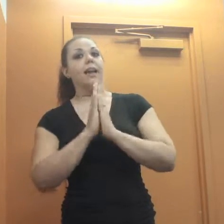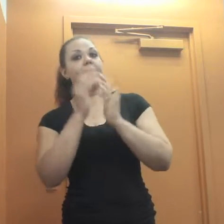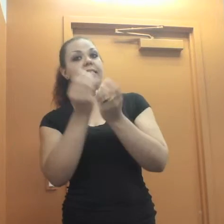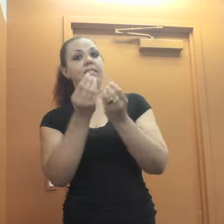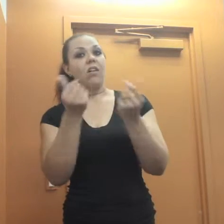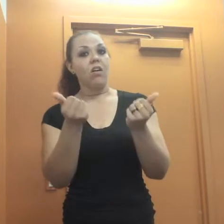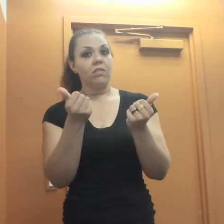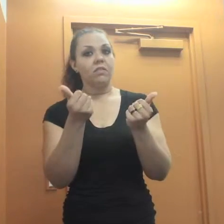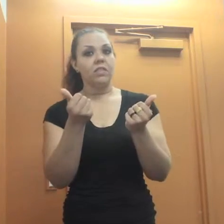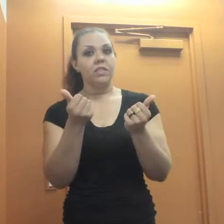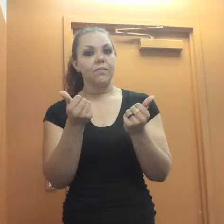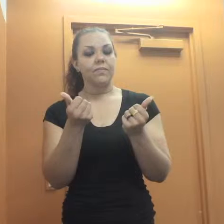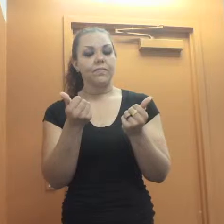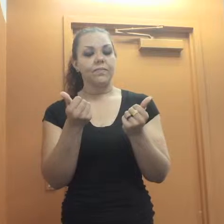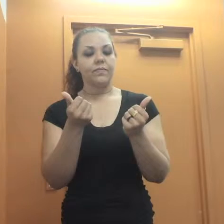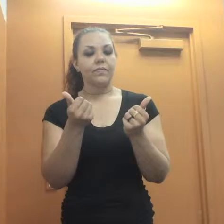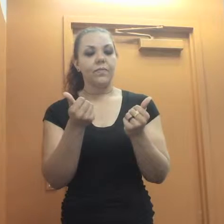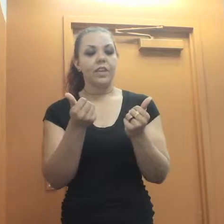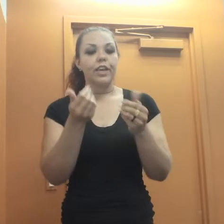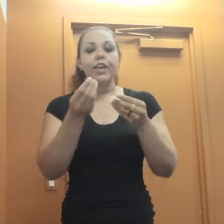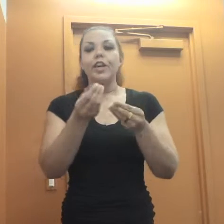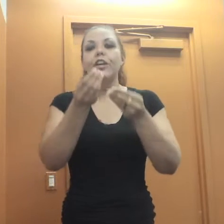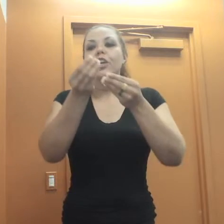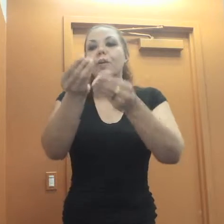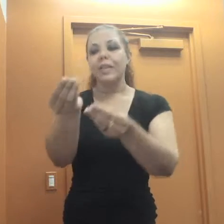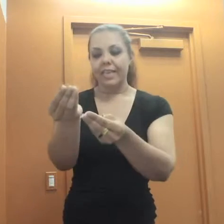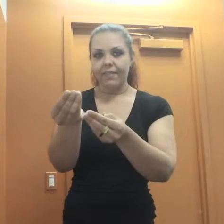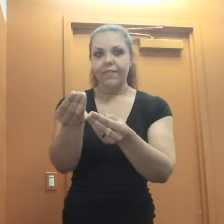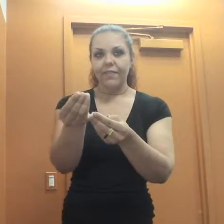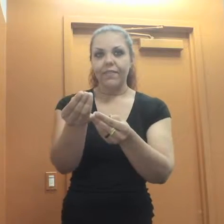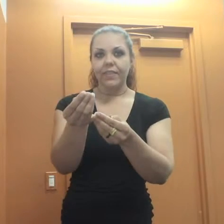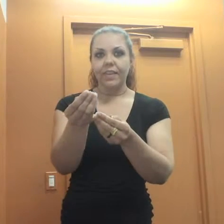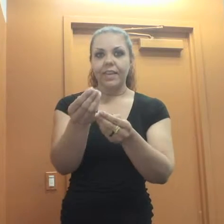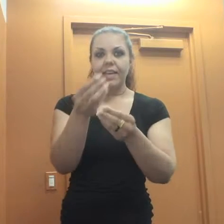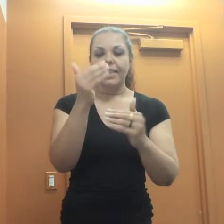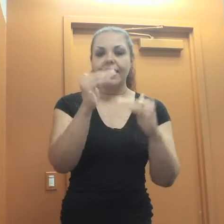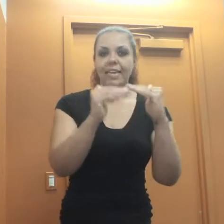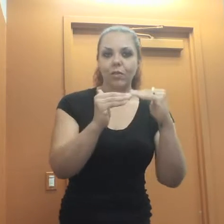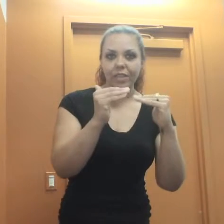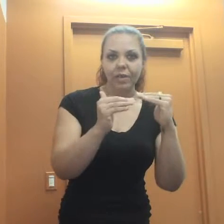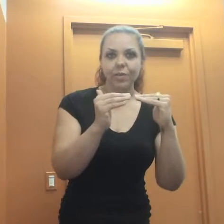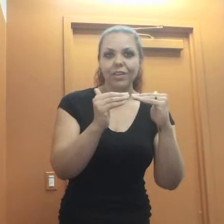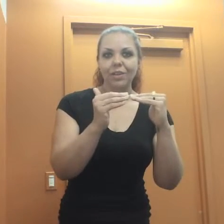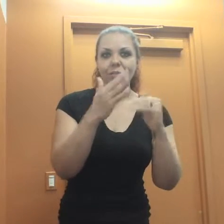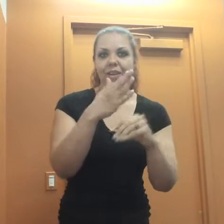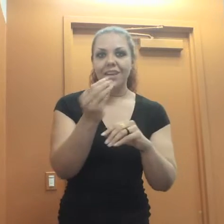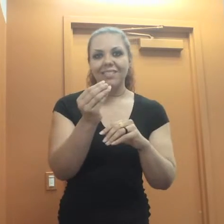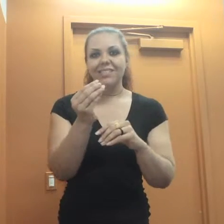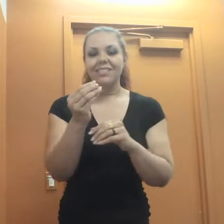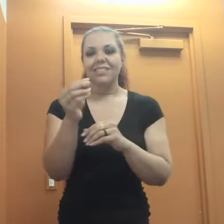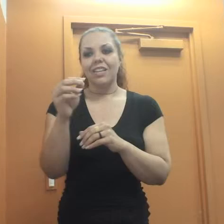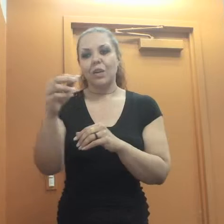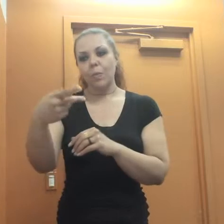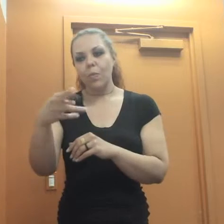the equilibrium concentrations of all the reactants and products, and you're asked to calculate the value of K. Here's an